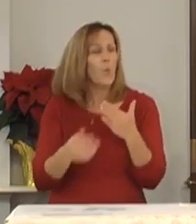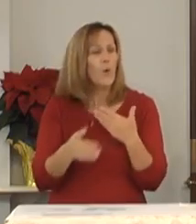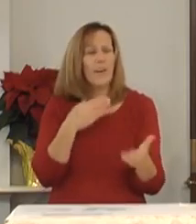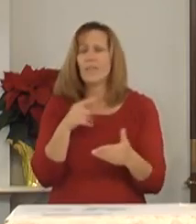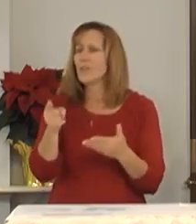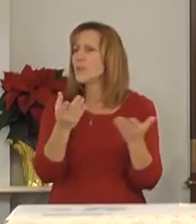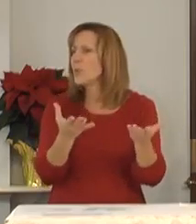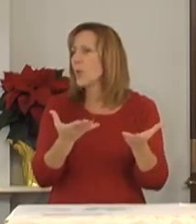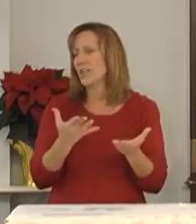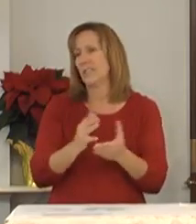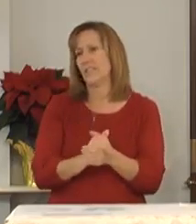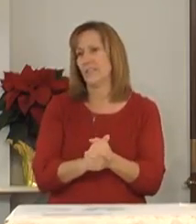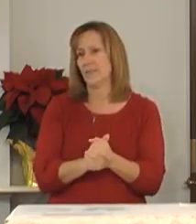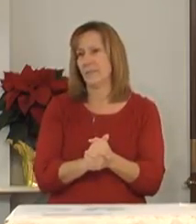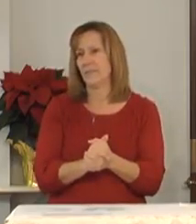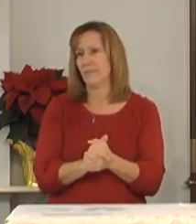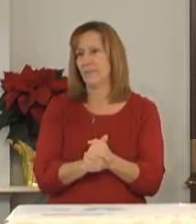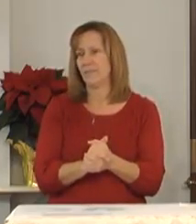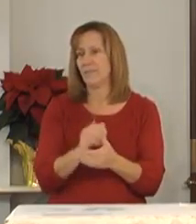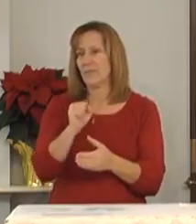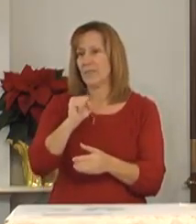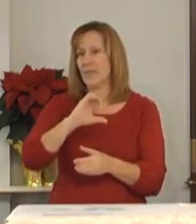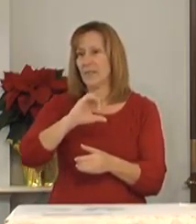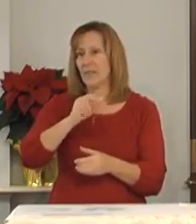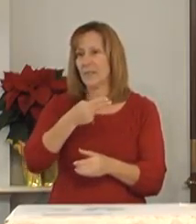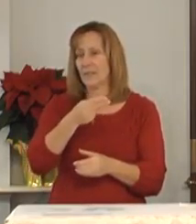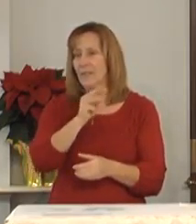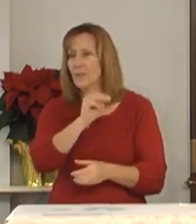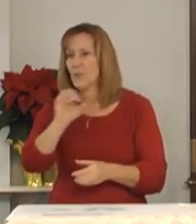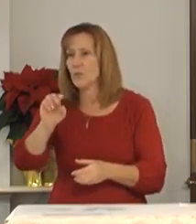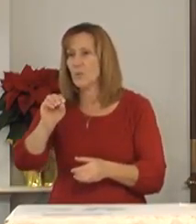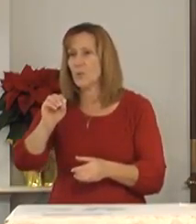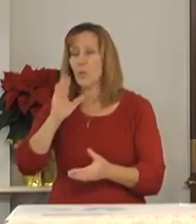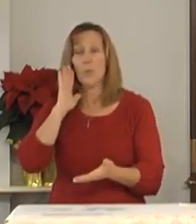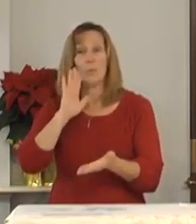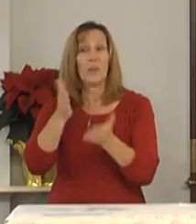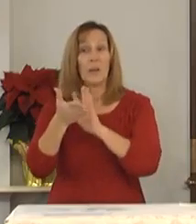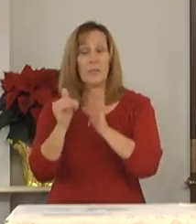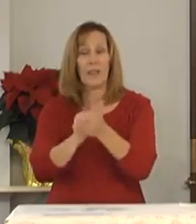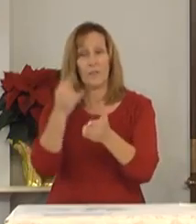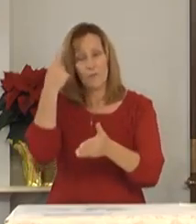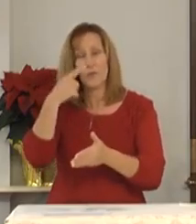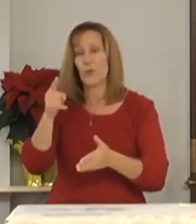Whatever you wanted, the Shmoo would become.